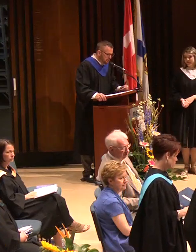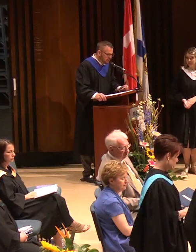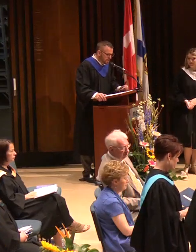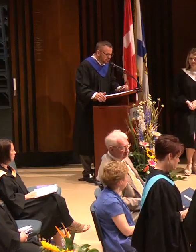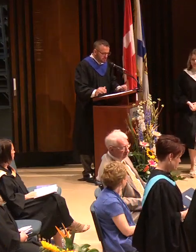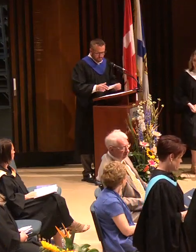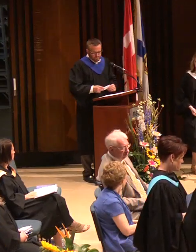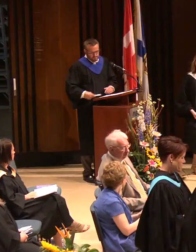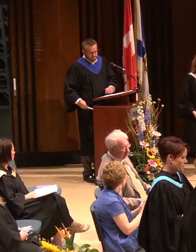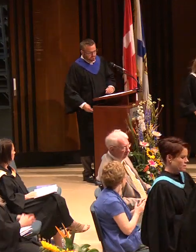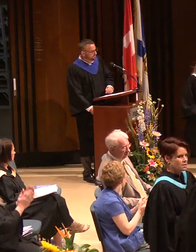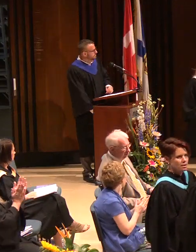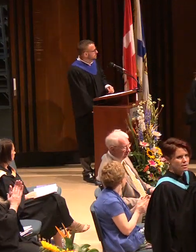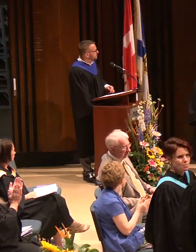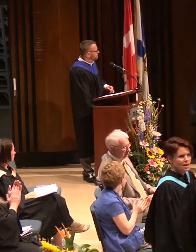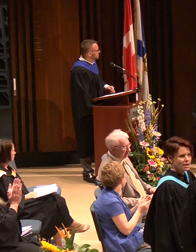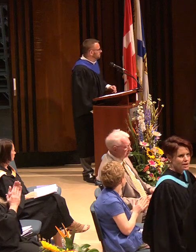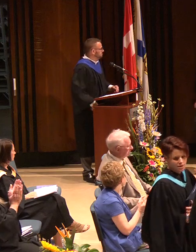Maggie Burbage.